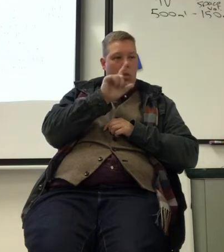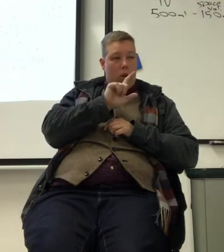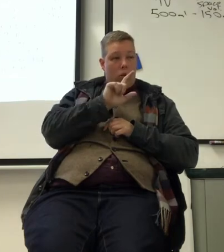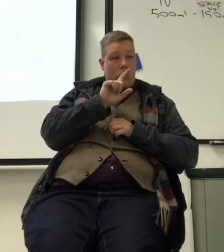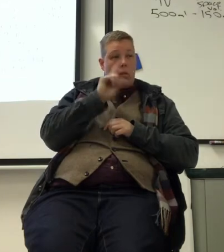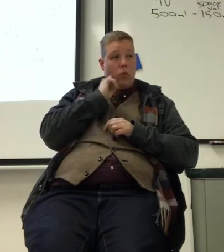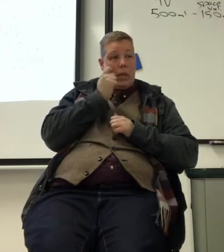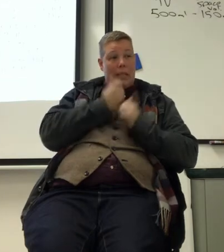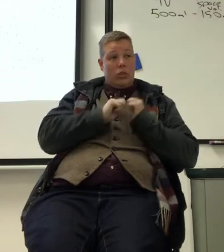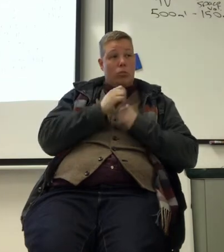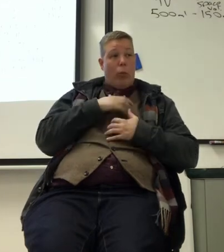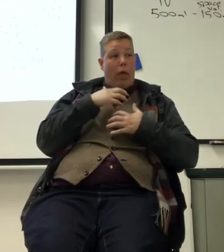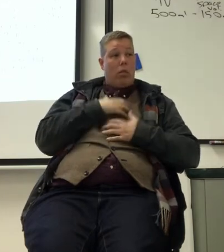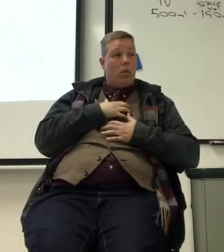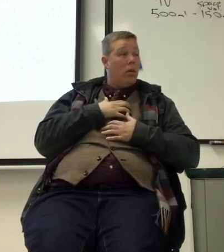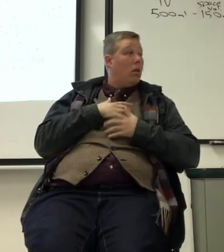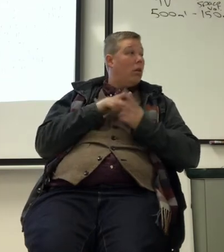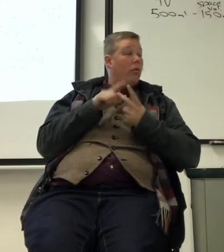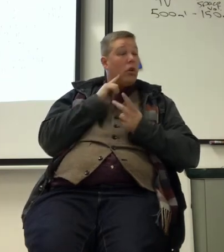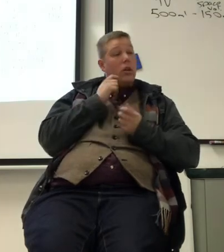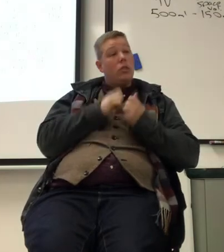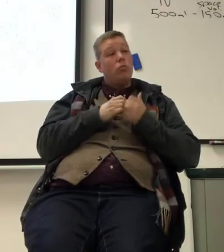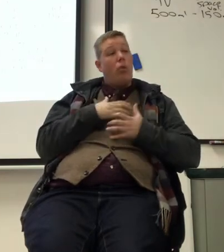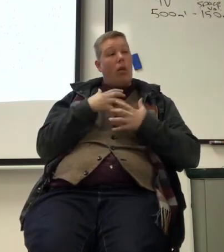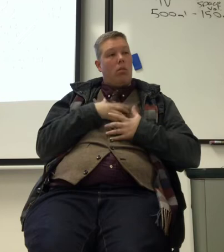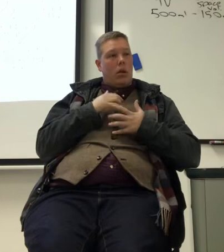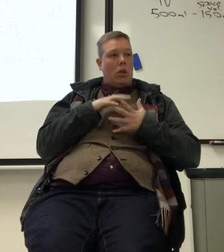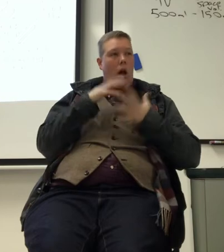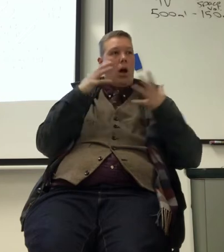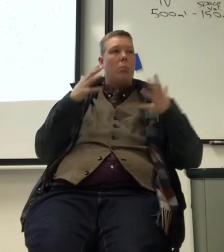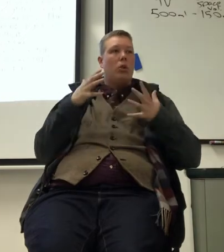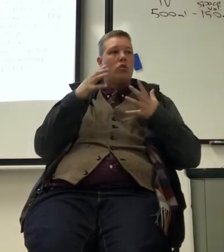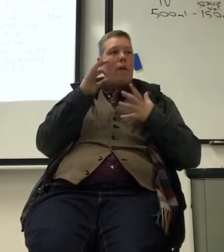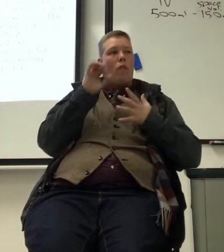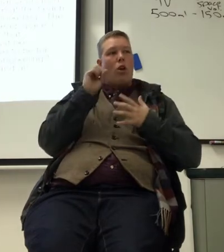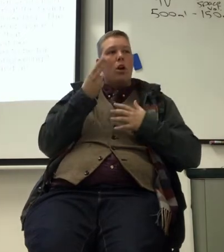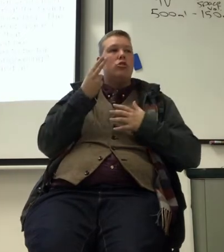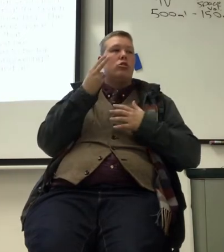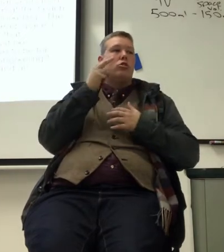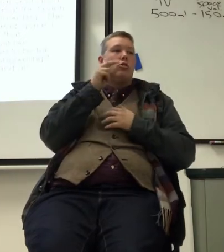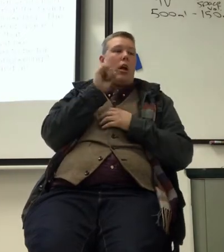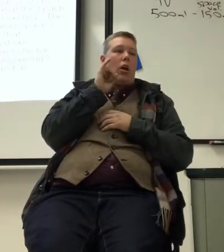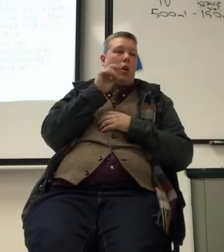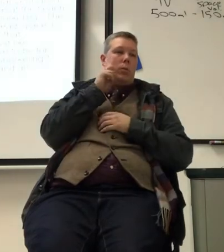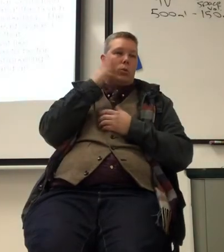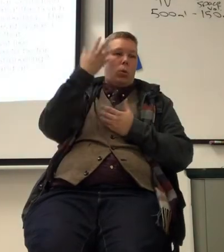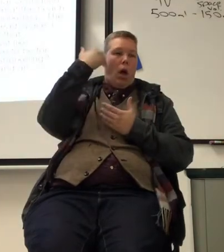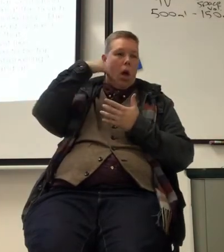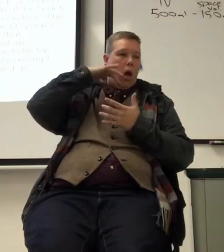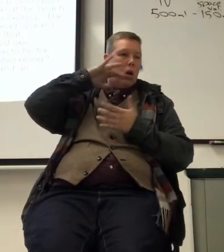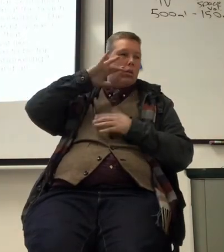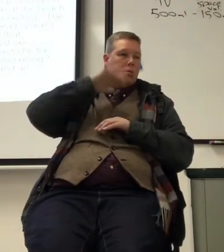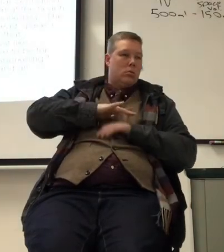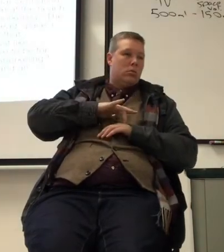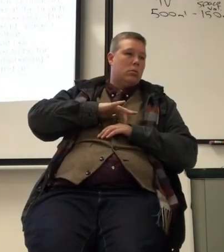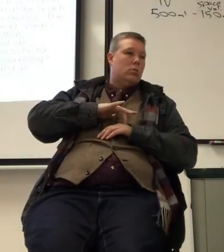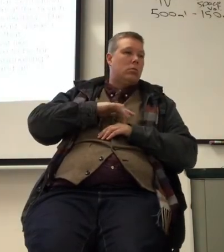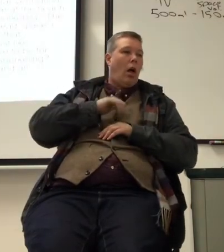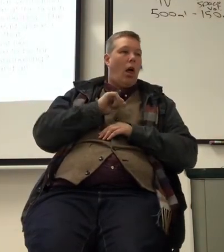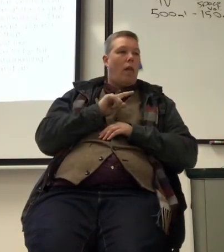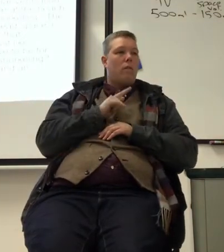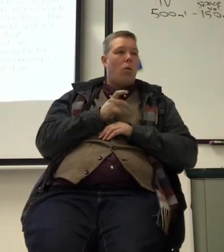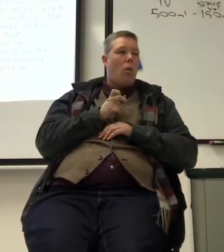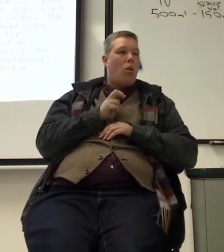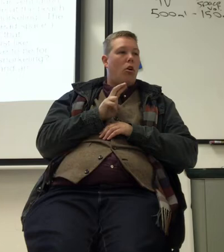With each breath, that's how much fresh air is reaching the alveolar spaces during her jog. And the question